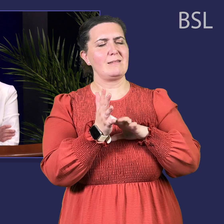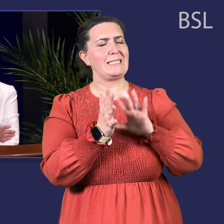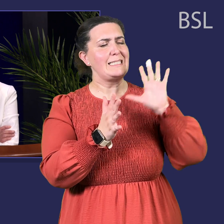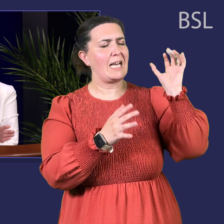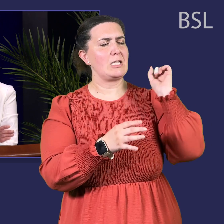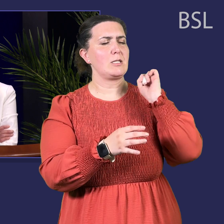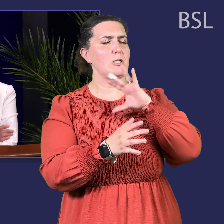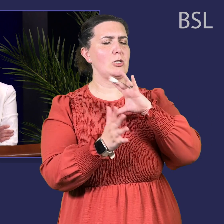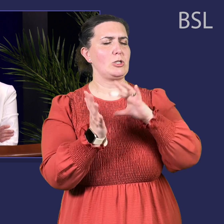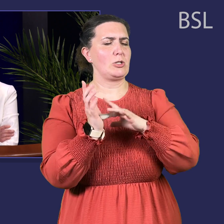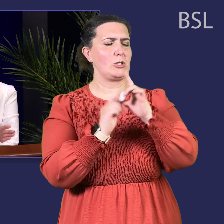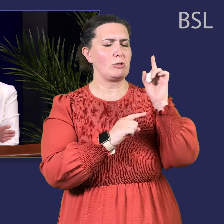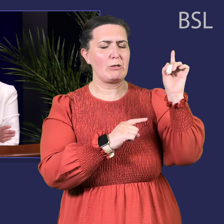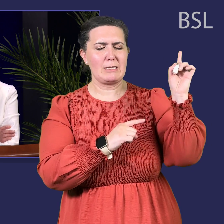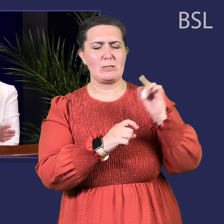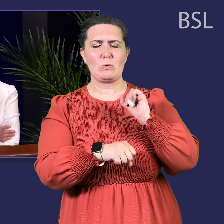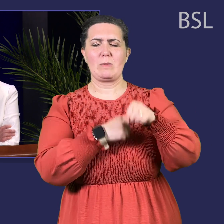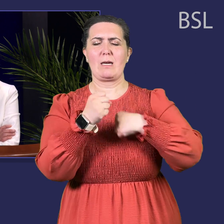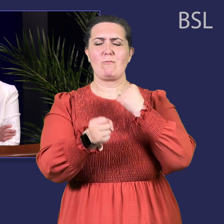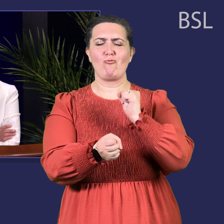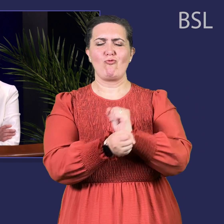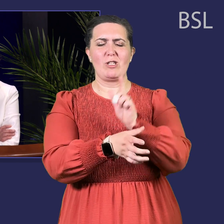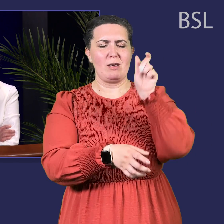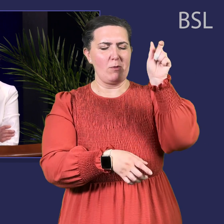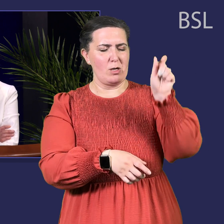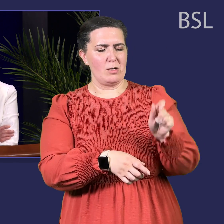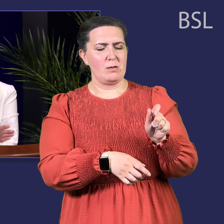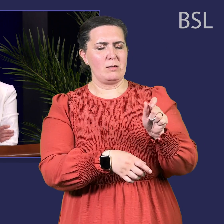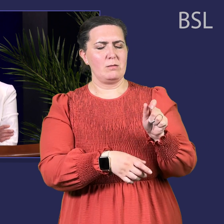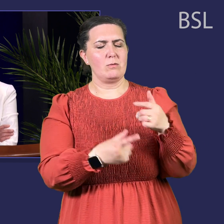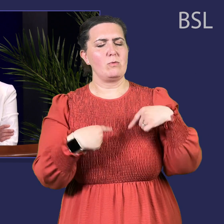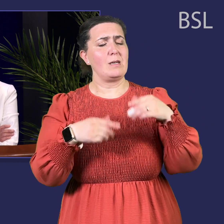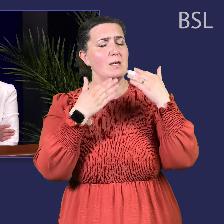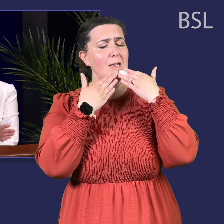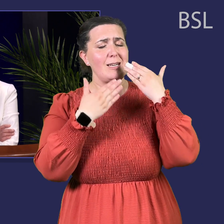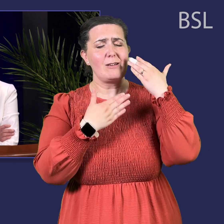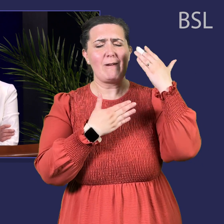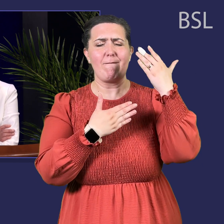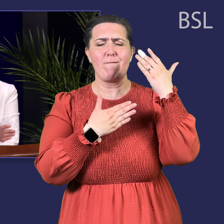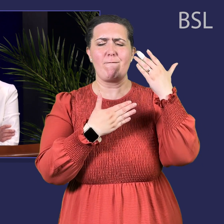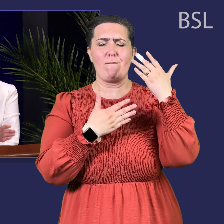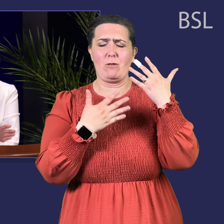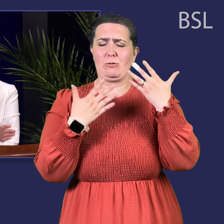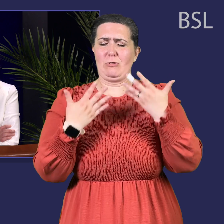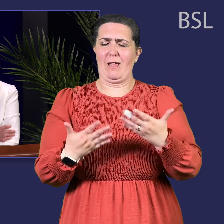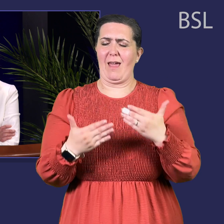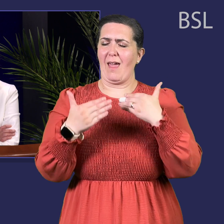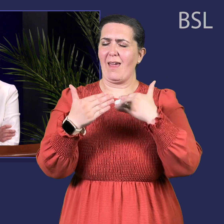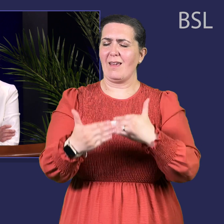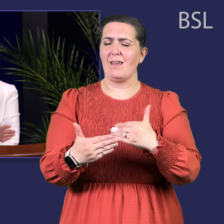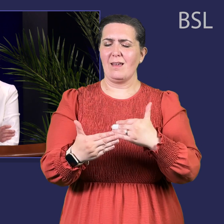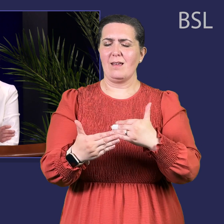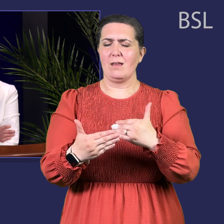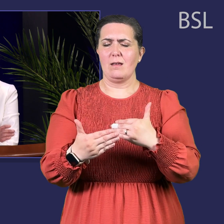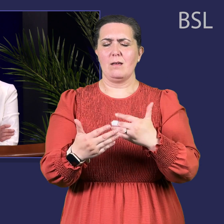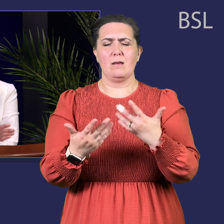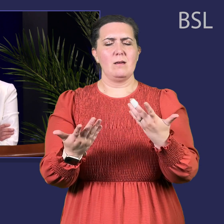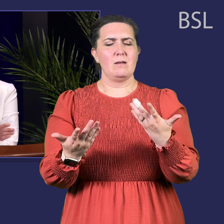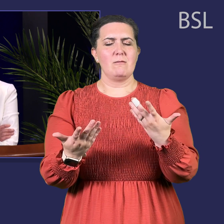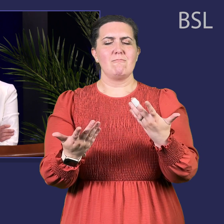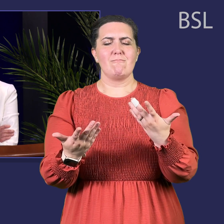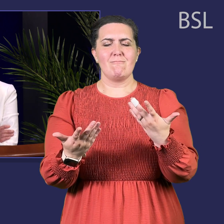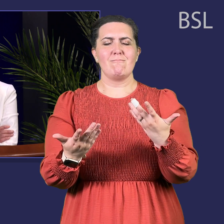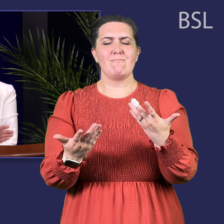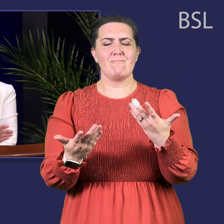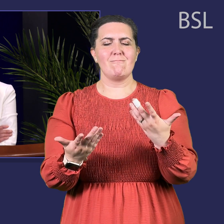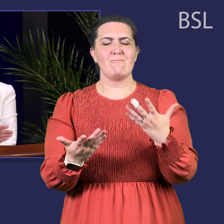thy Son, the Lord Jesus Christ, to be our Redeemer. We are grateful for this time today.